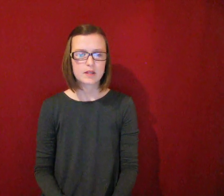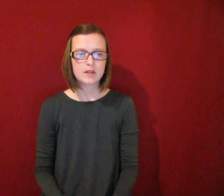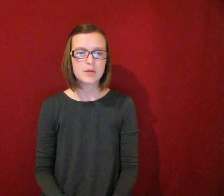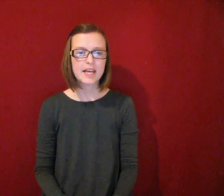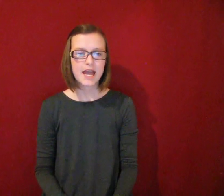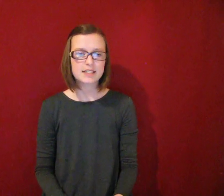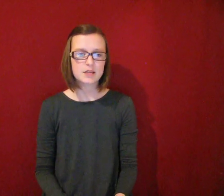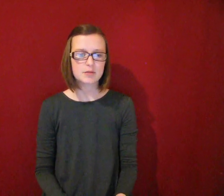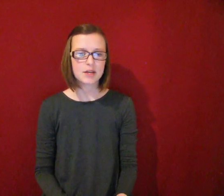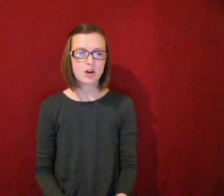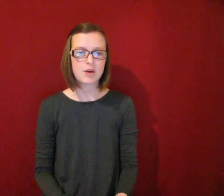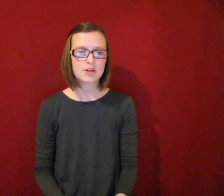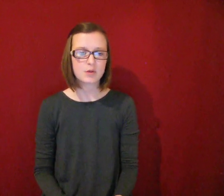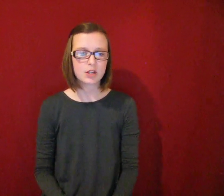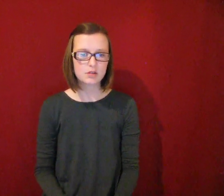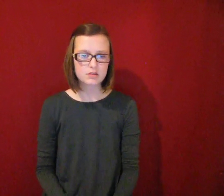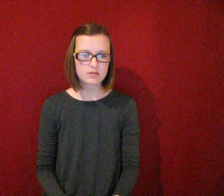The money adds up depending on how much we use.